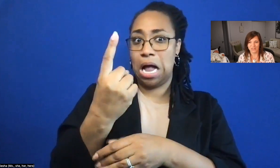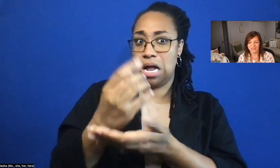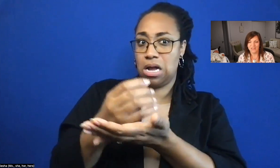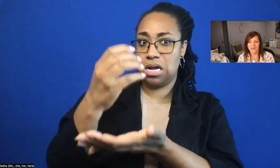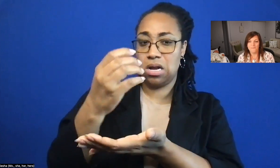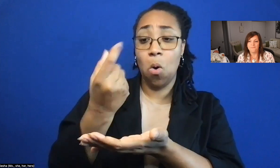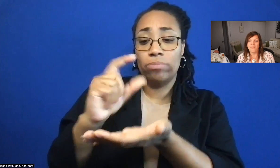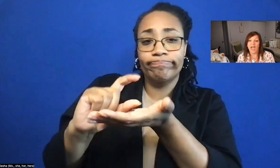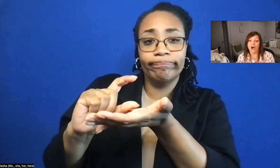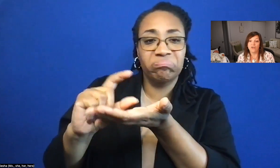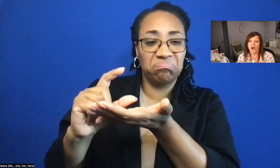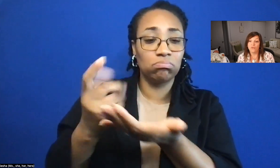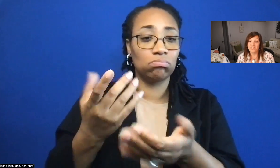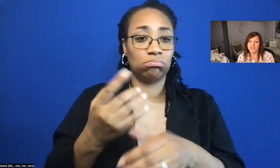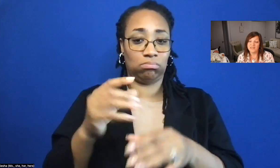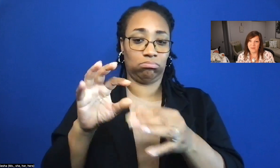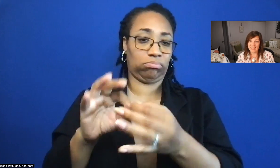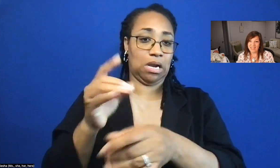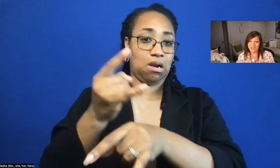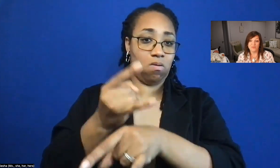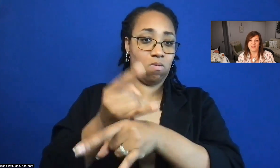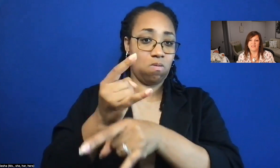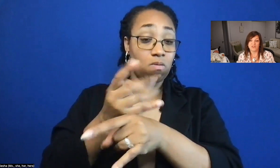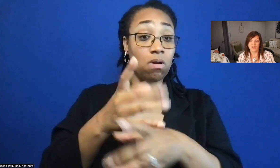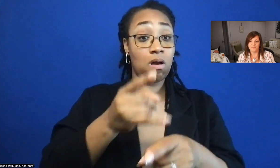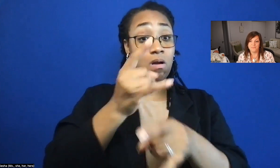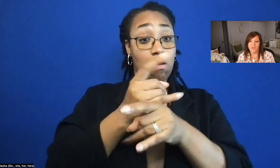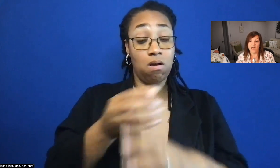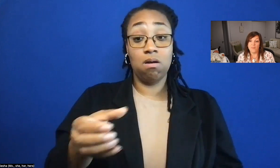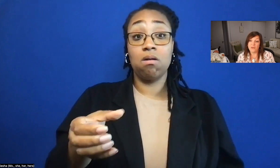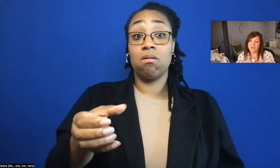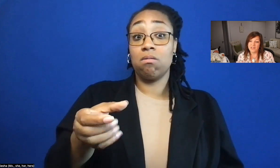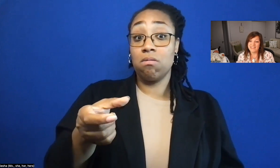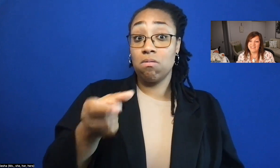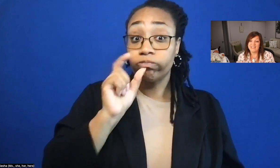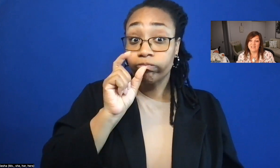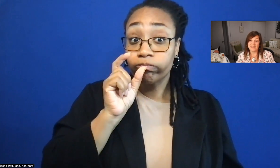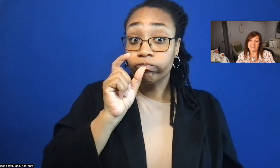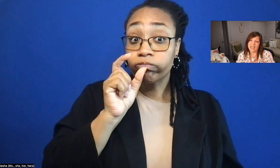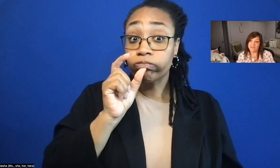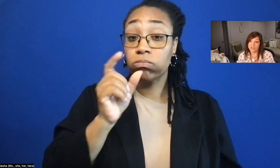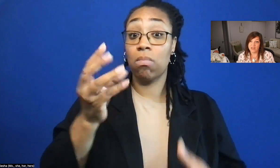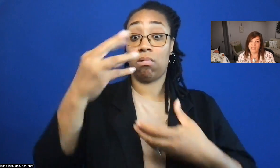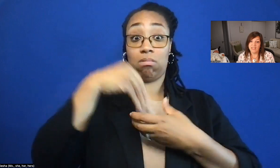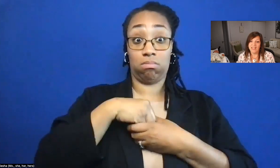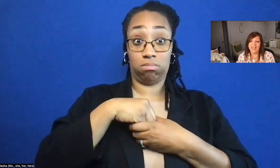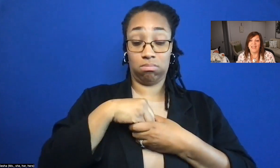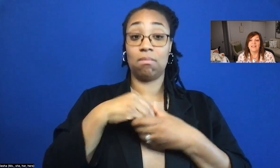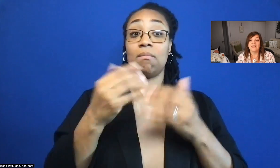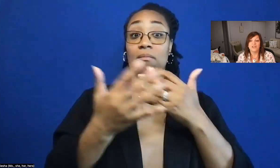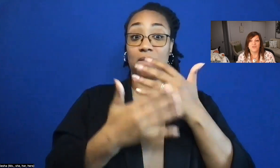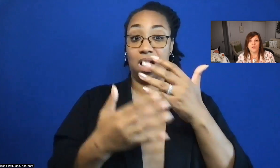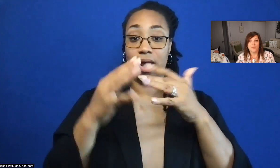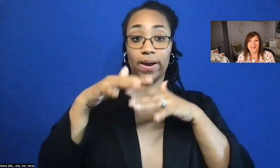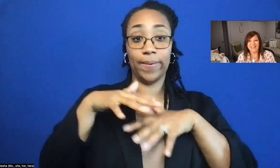liqueur. Alcohol reaches a peak in your bloodstream about 30 to 60 minutes after drinking and